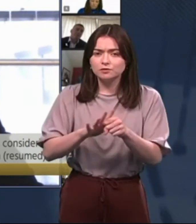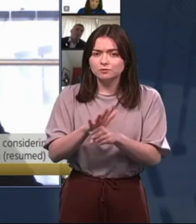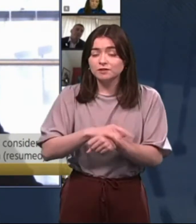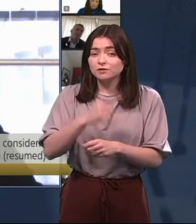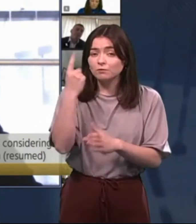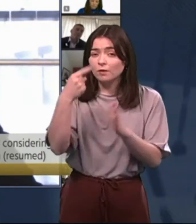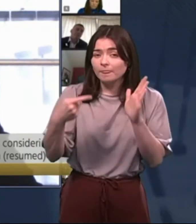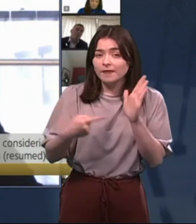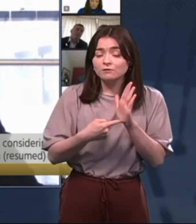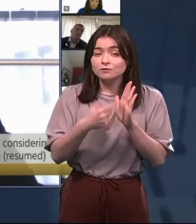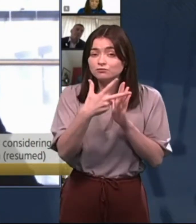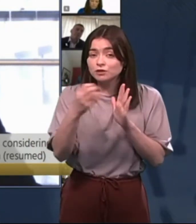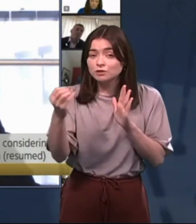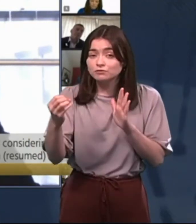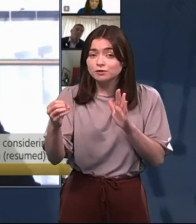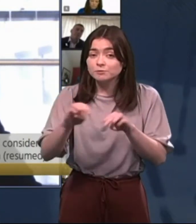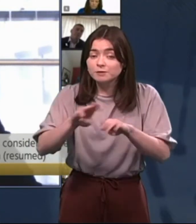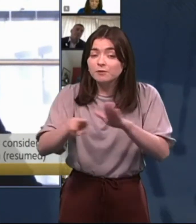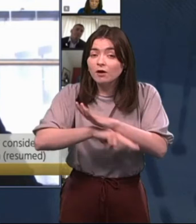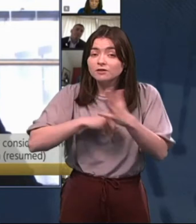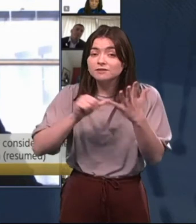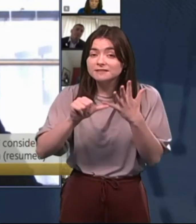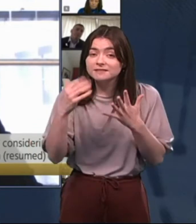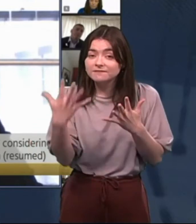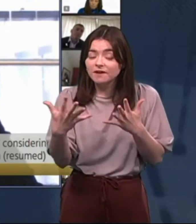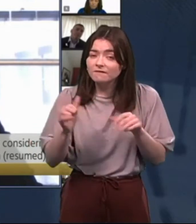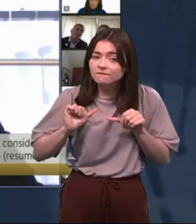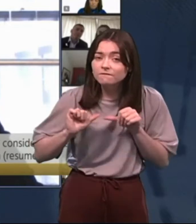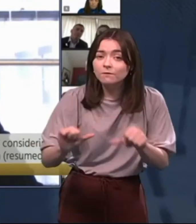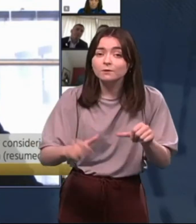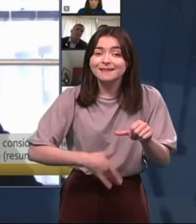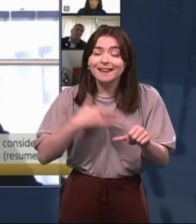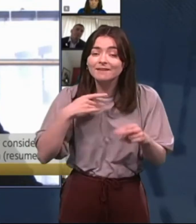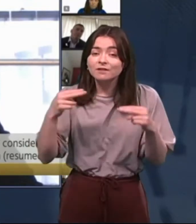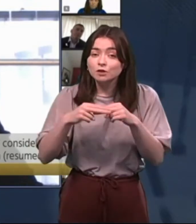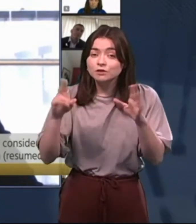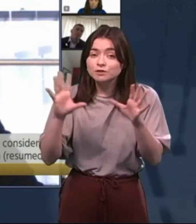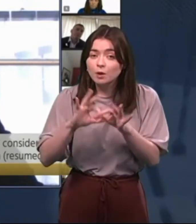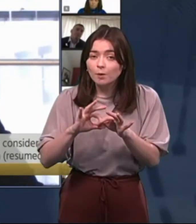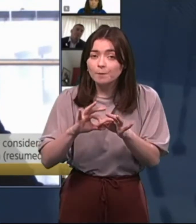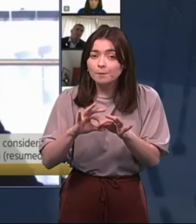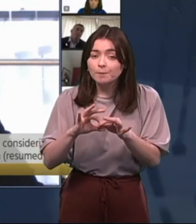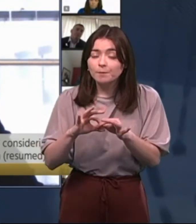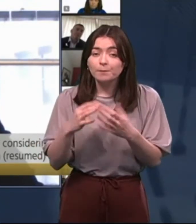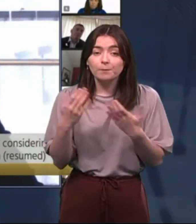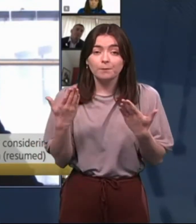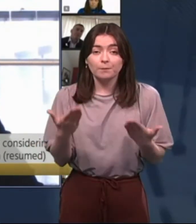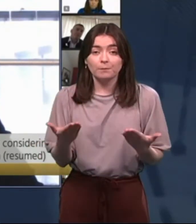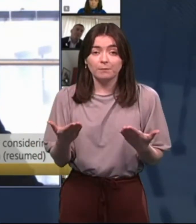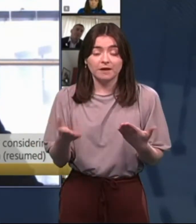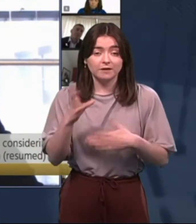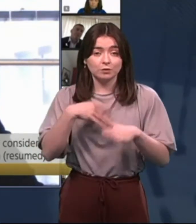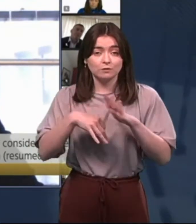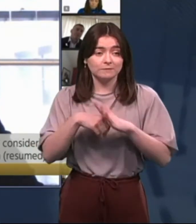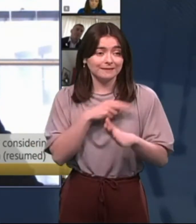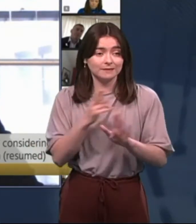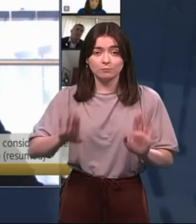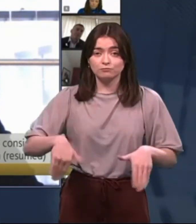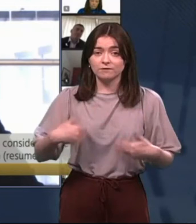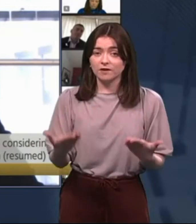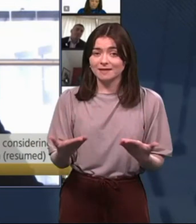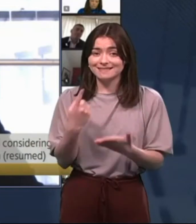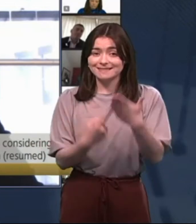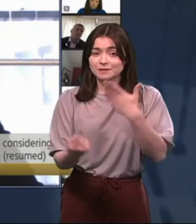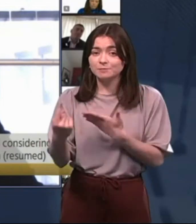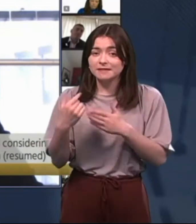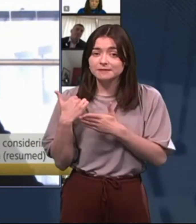1,300 people under 65 forced to live in nursing homes. by a state that just isn't providing